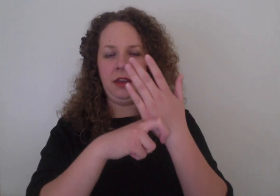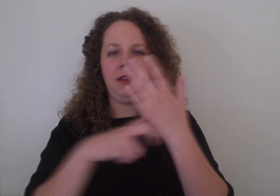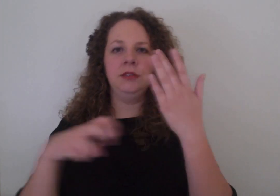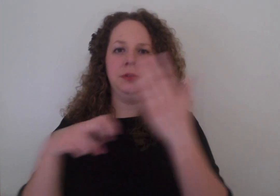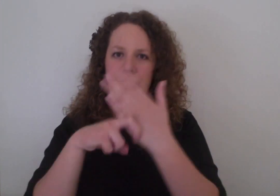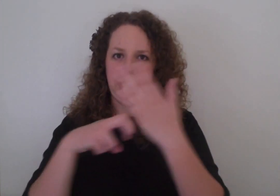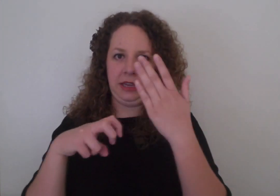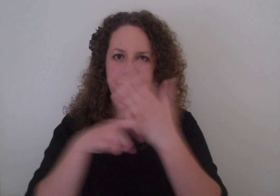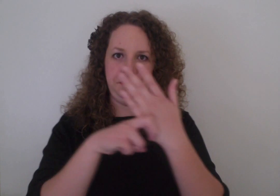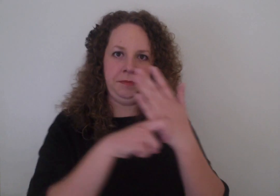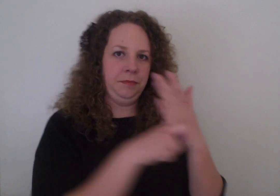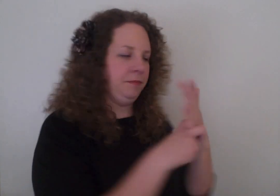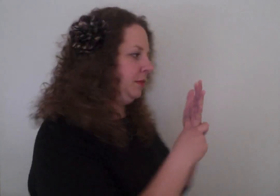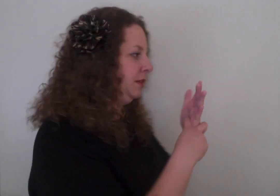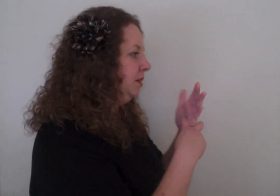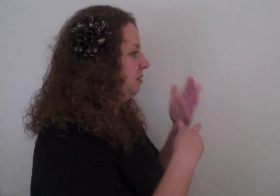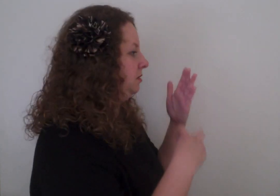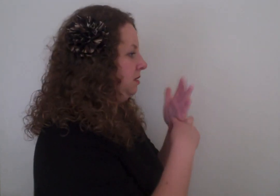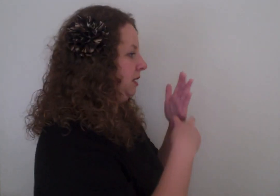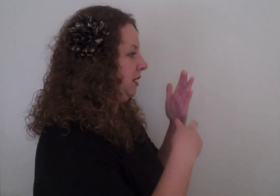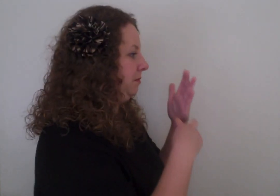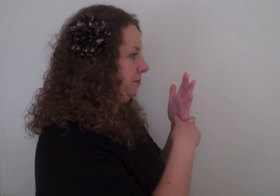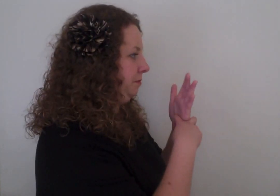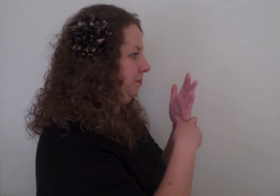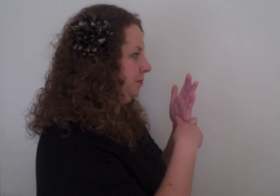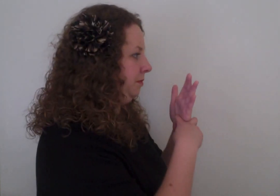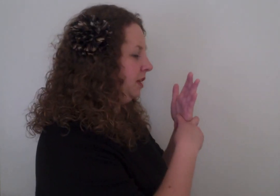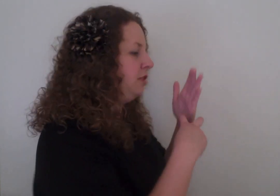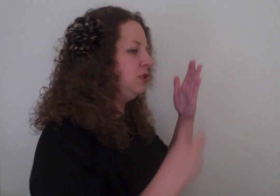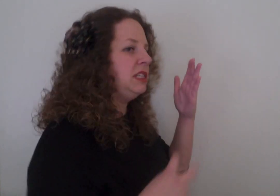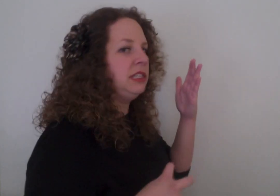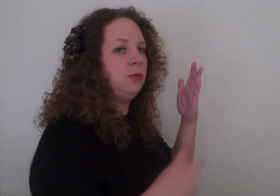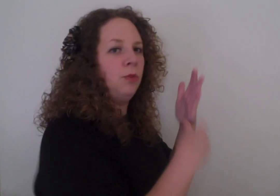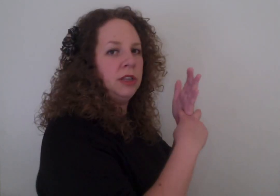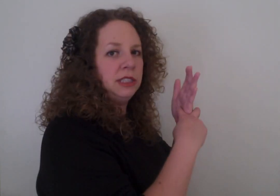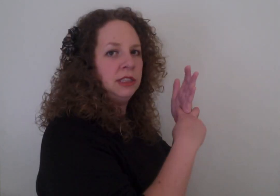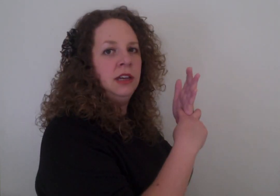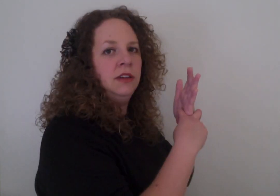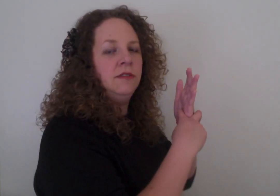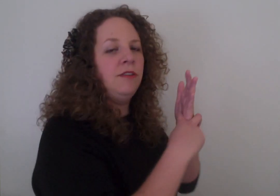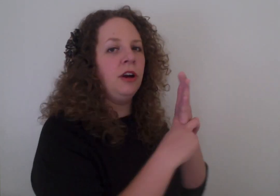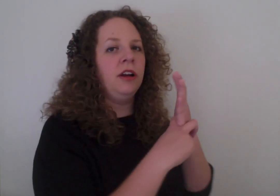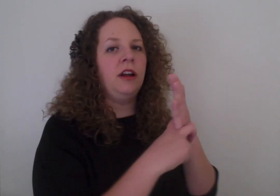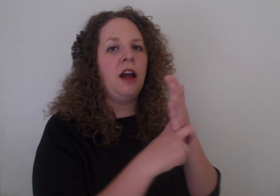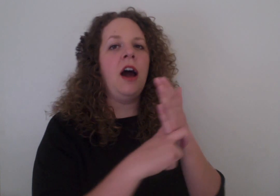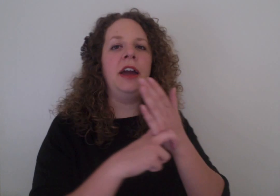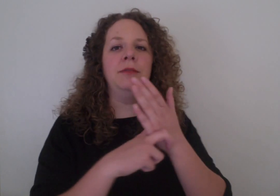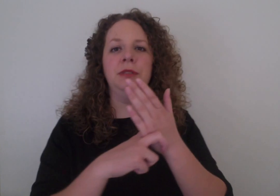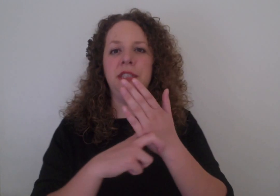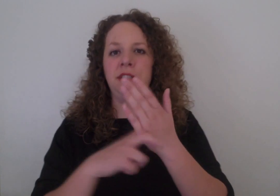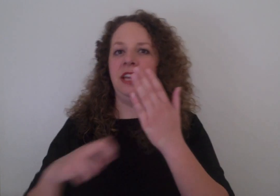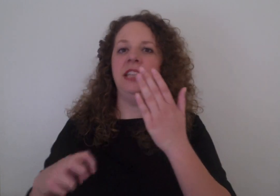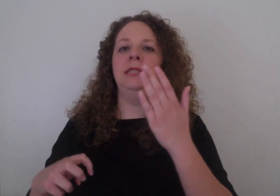Okay, so ticket. Ticket. I usually see once for I received a